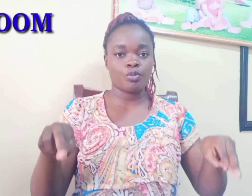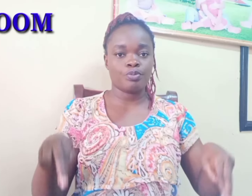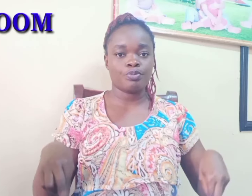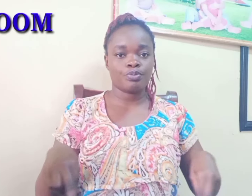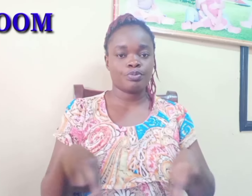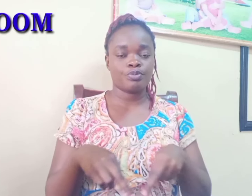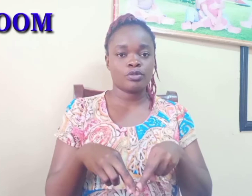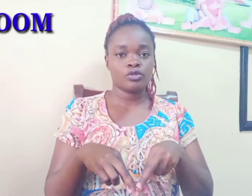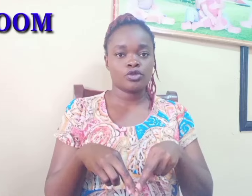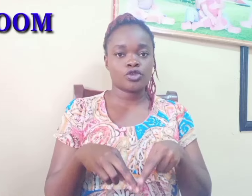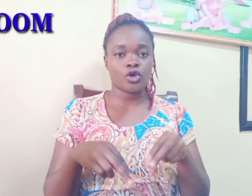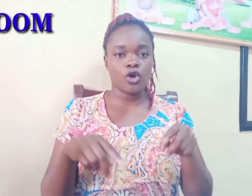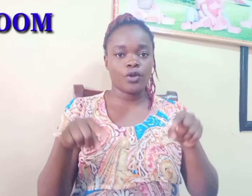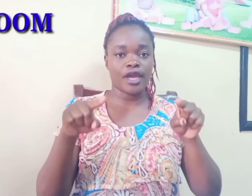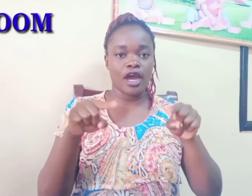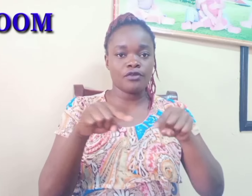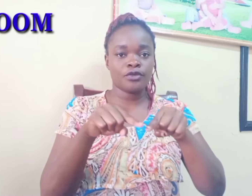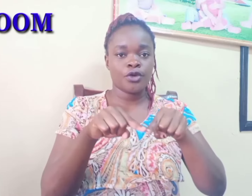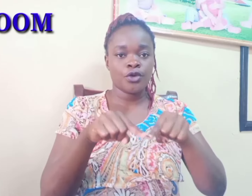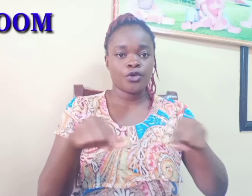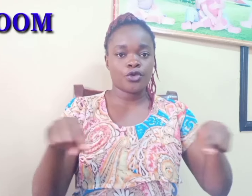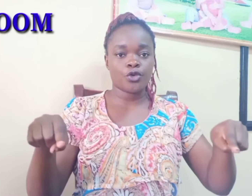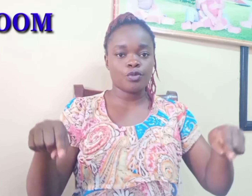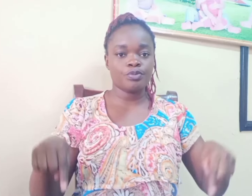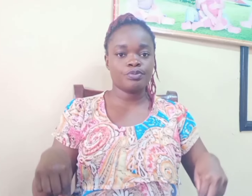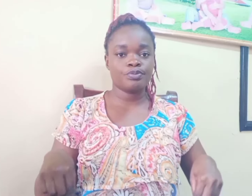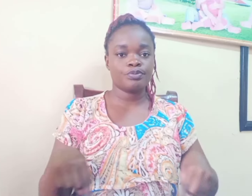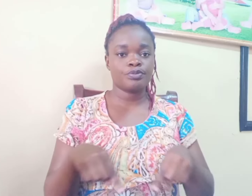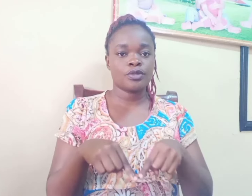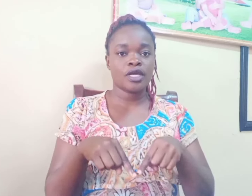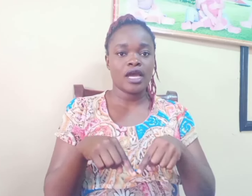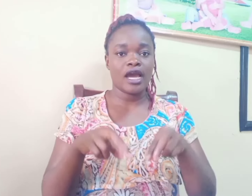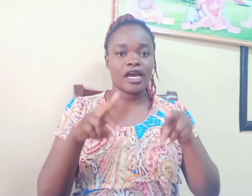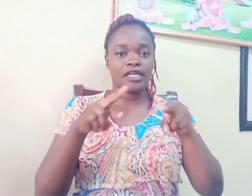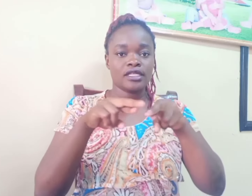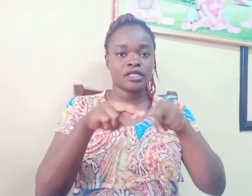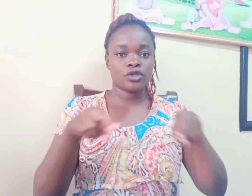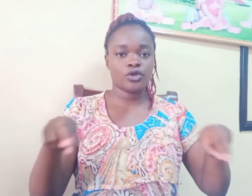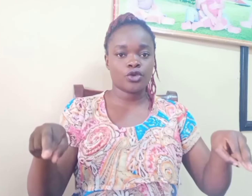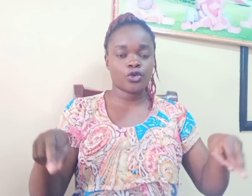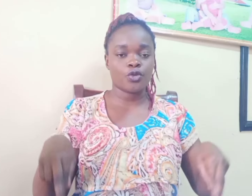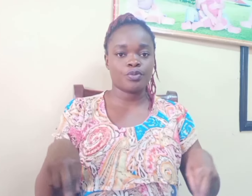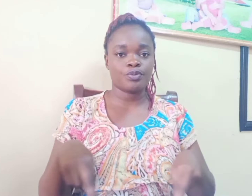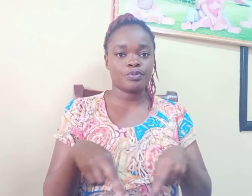Room. So we have room and room.